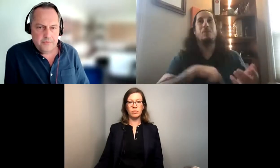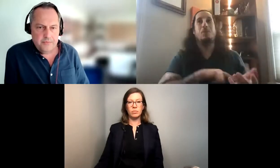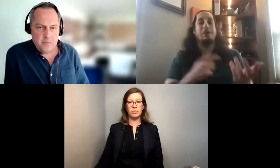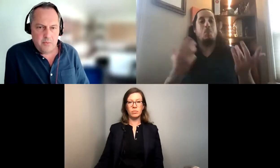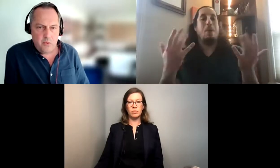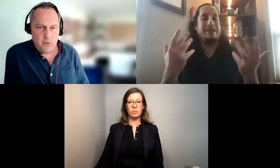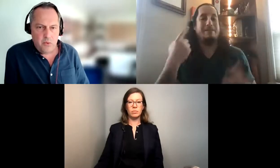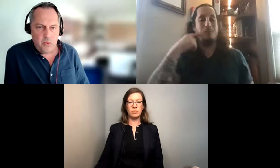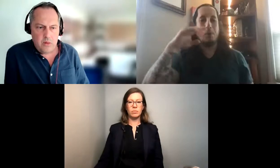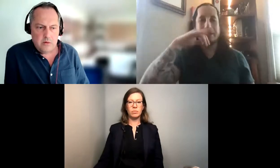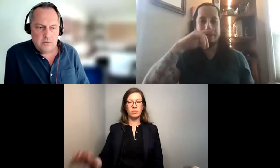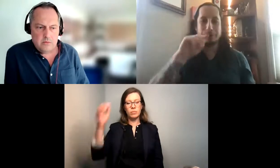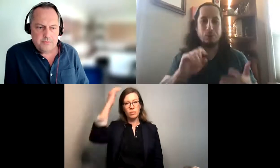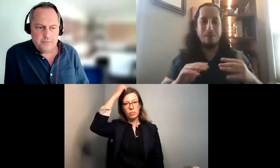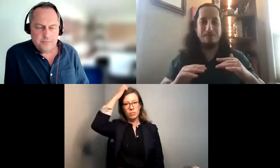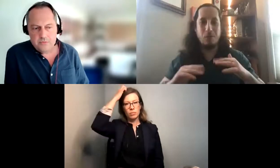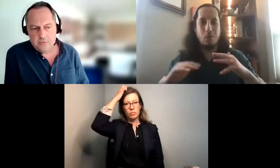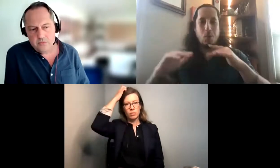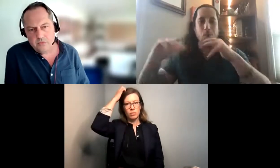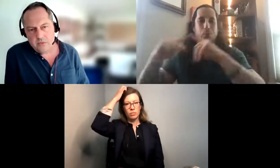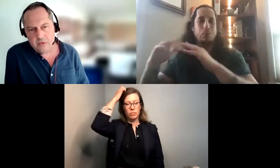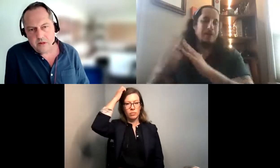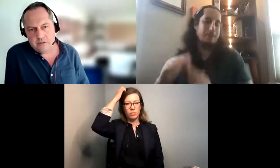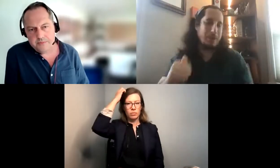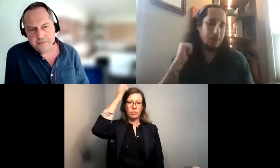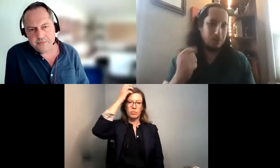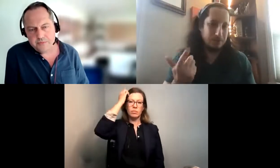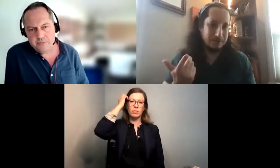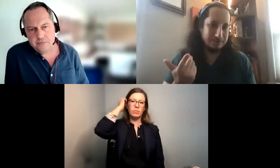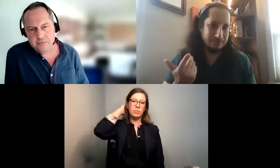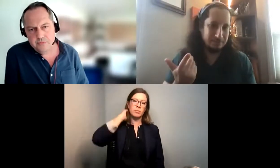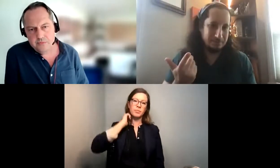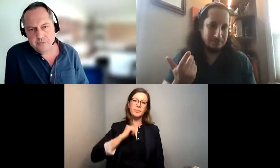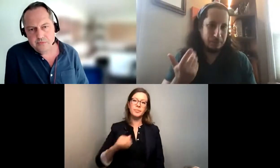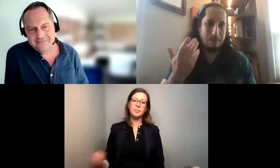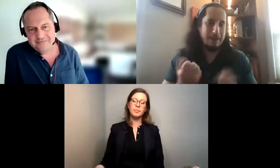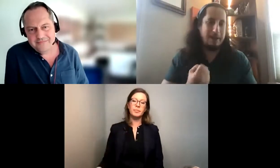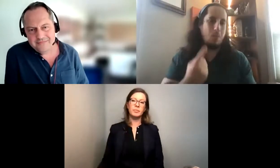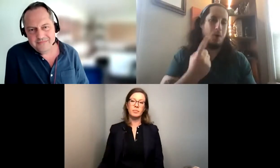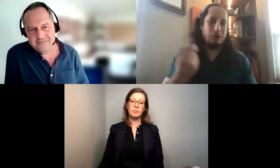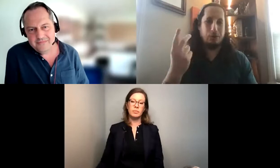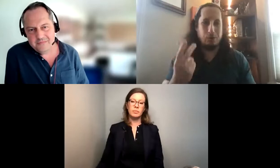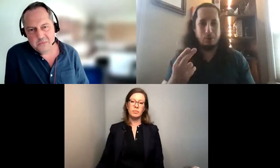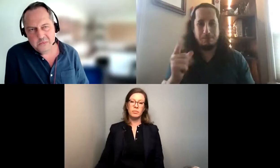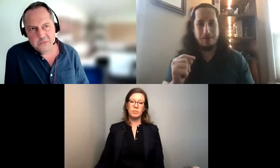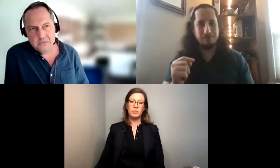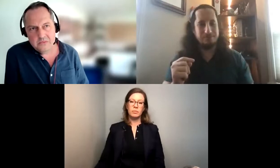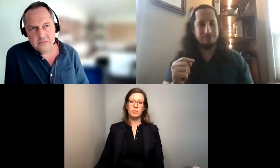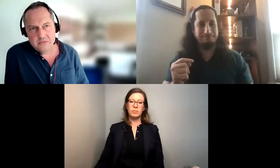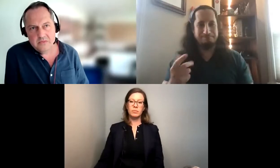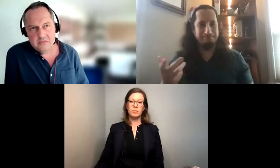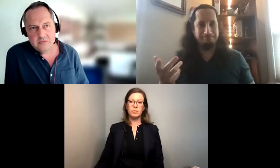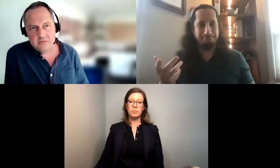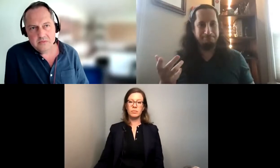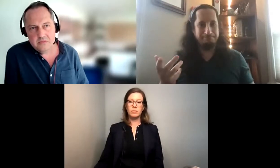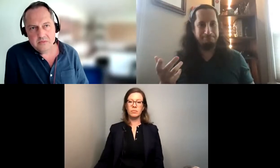And it's more of, you know, if we're waiting for kids to float up to the top, they won't. If we're waiting for these exceptional